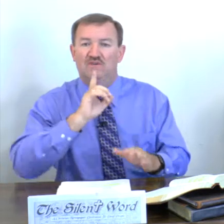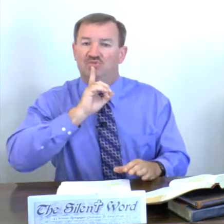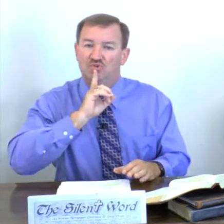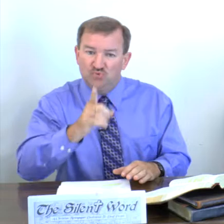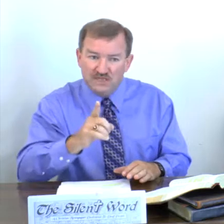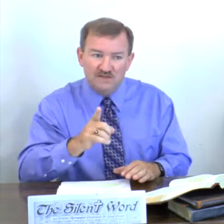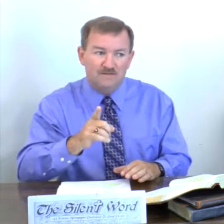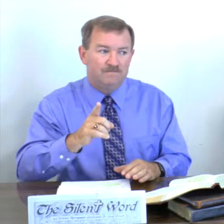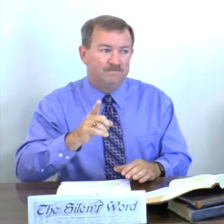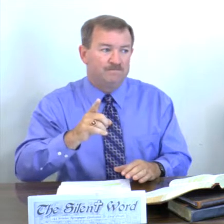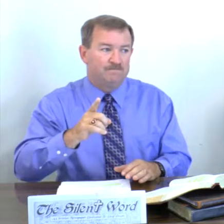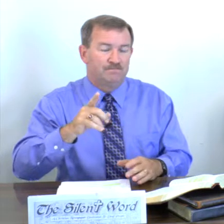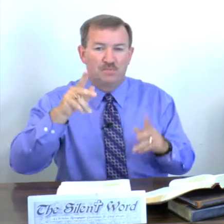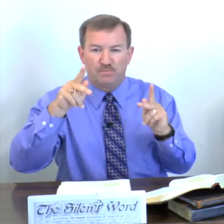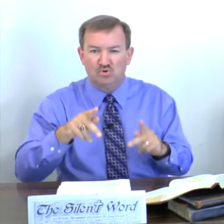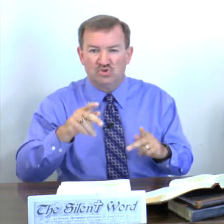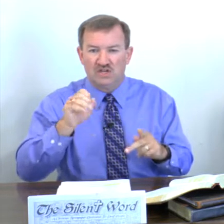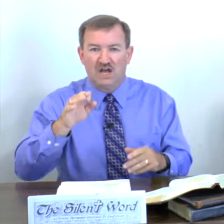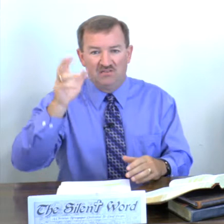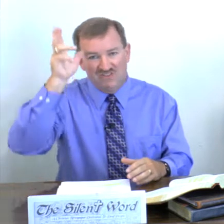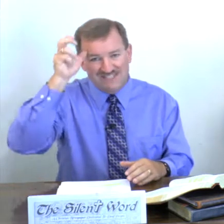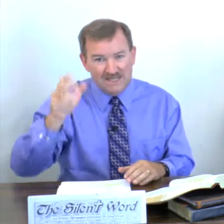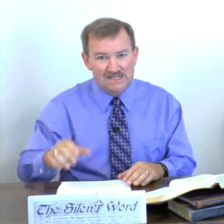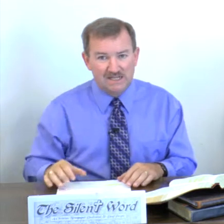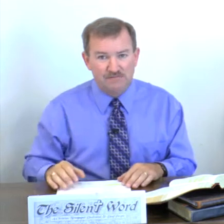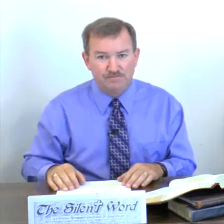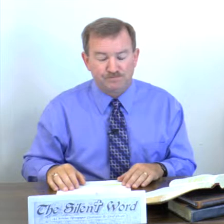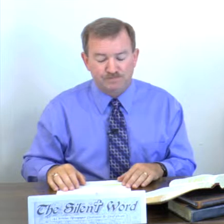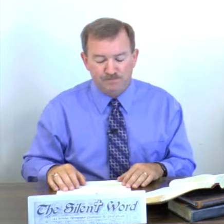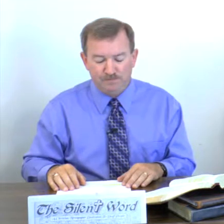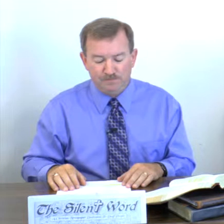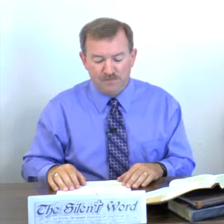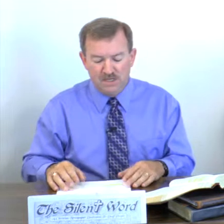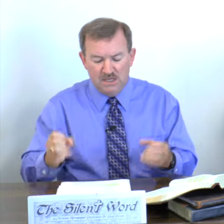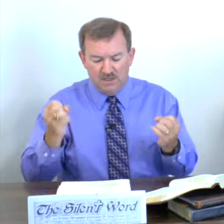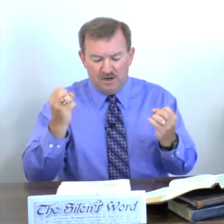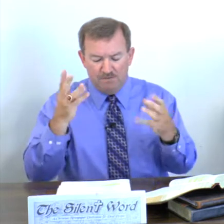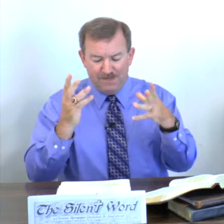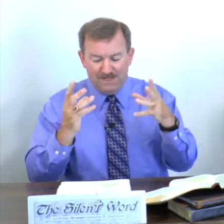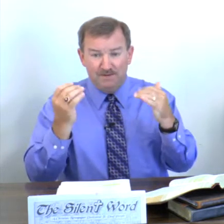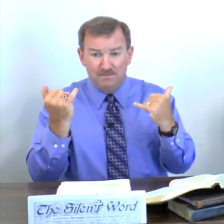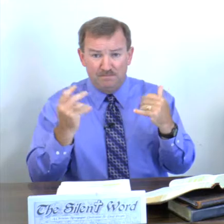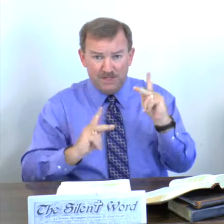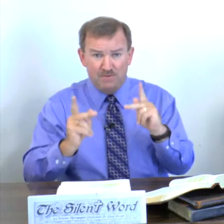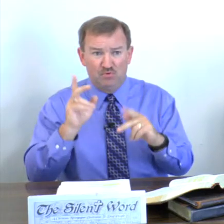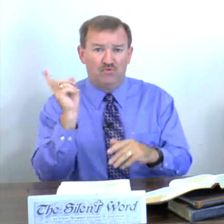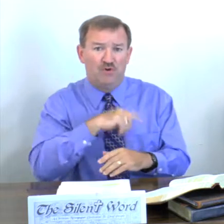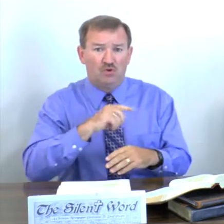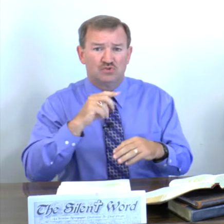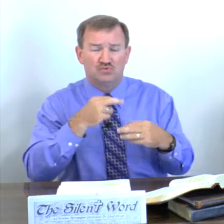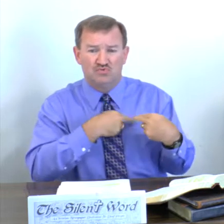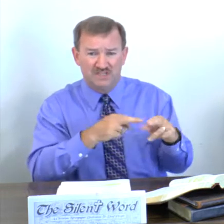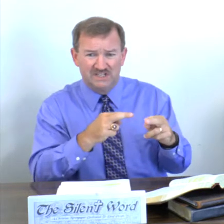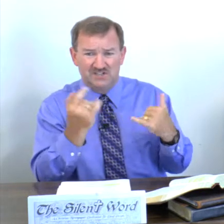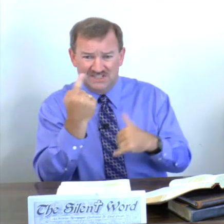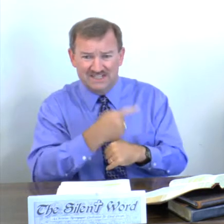the real person of Satan. There are many people, false religions